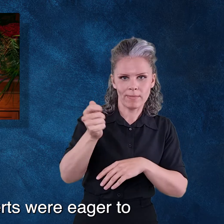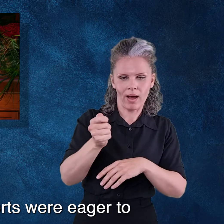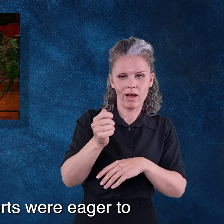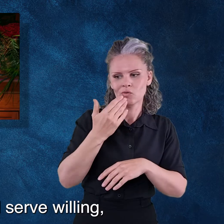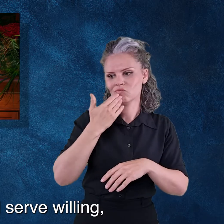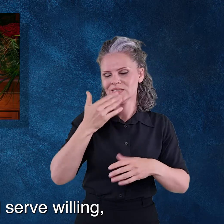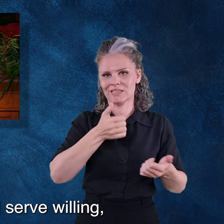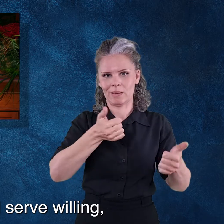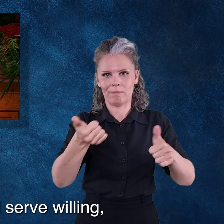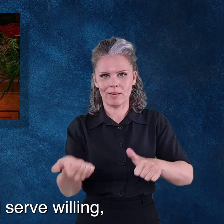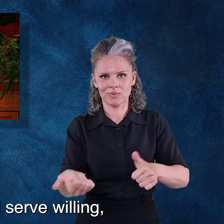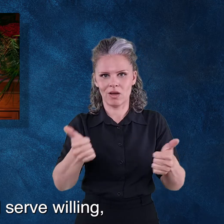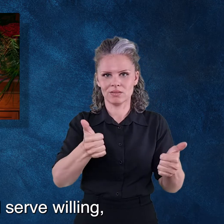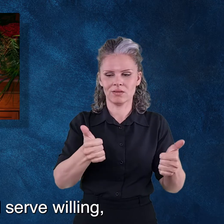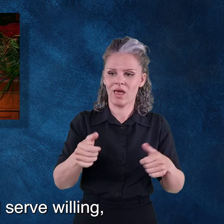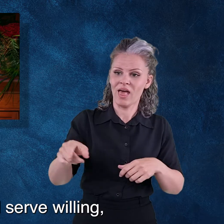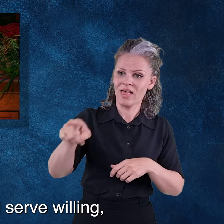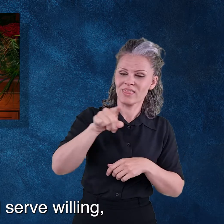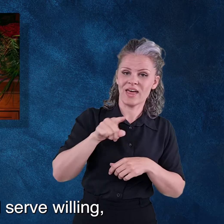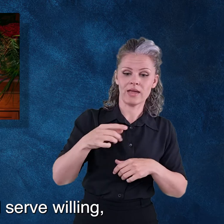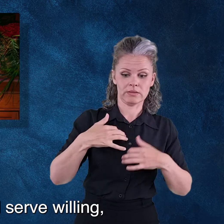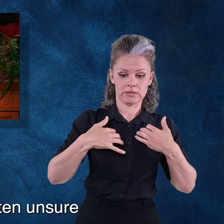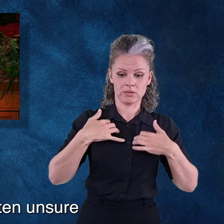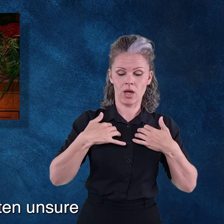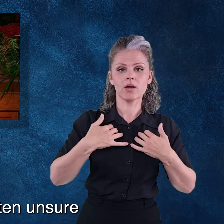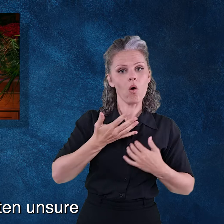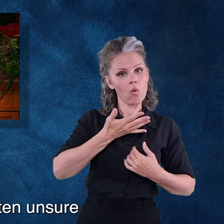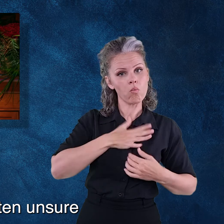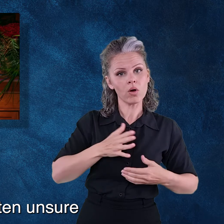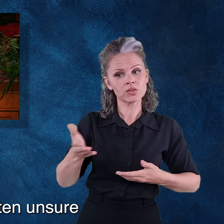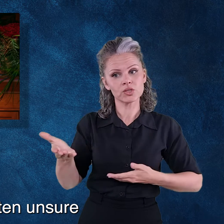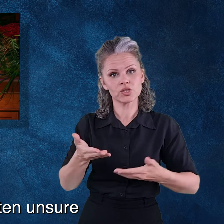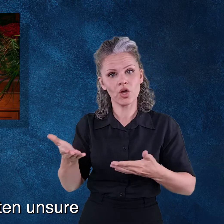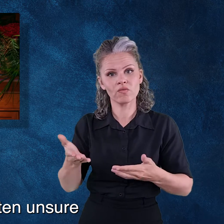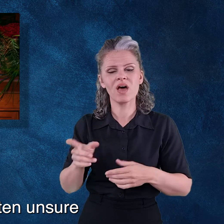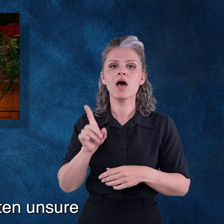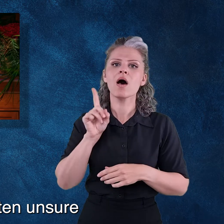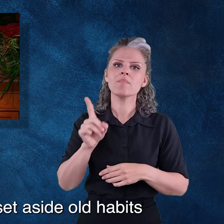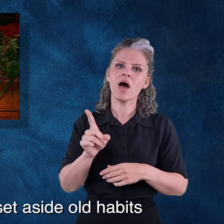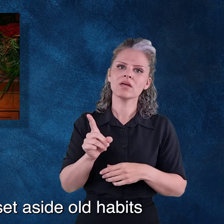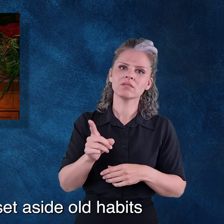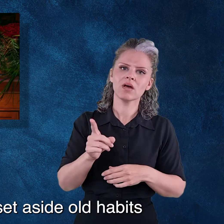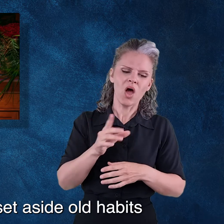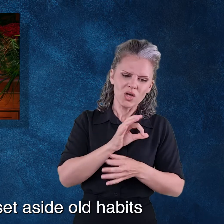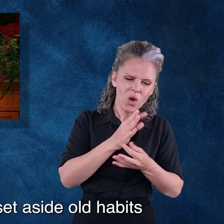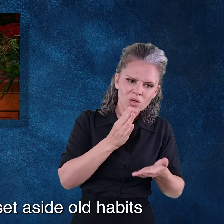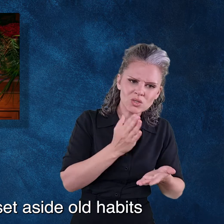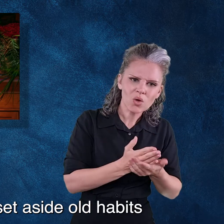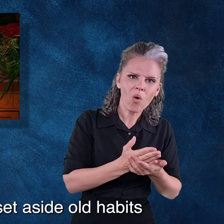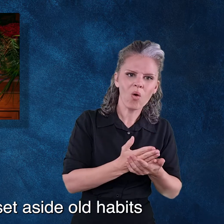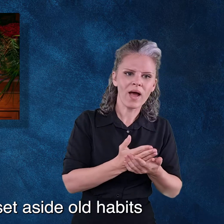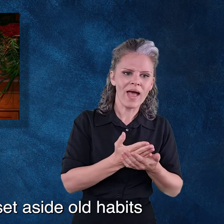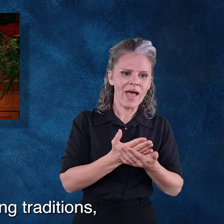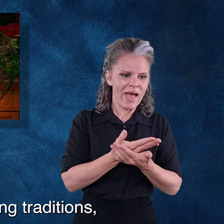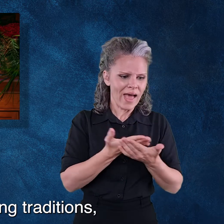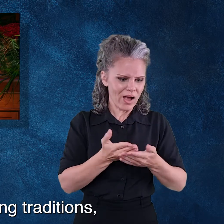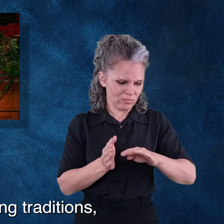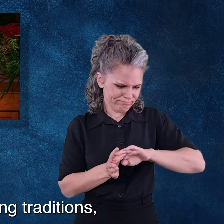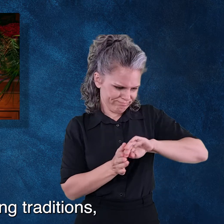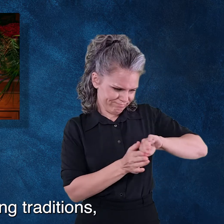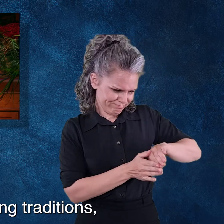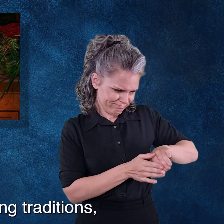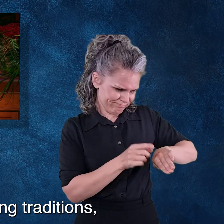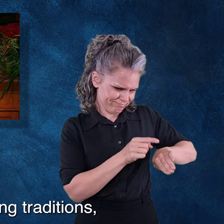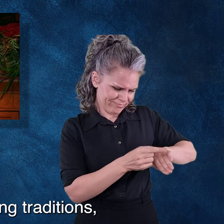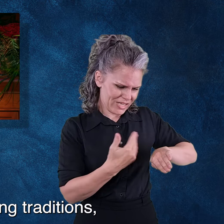eager to learn and serve, willing but often unsure, willing how to set aside old habits and strong